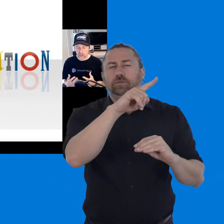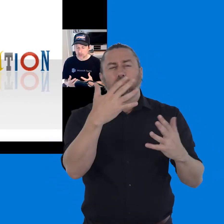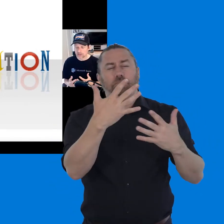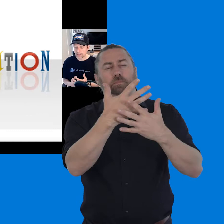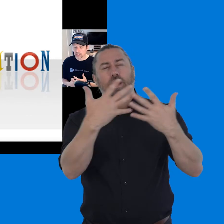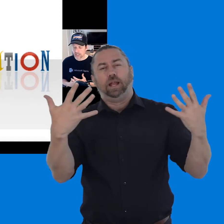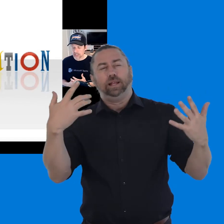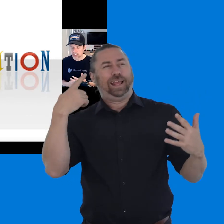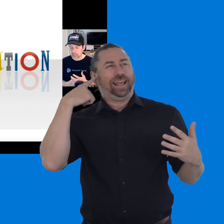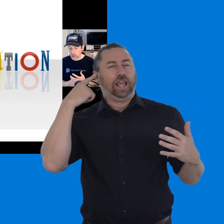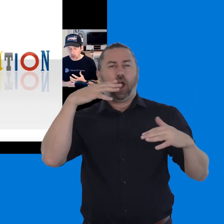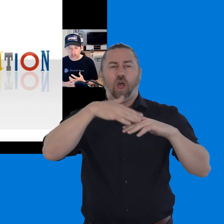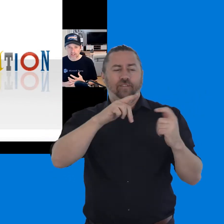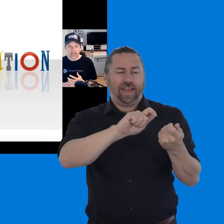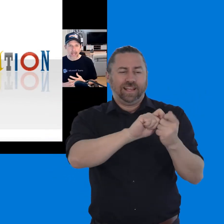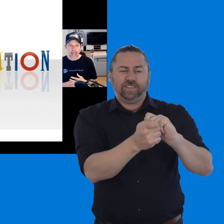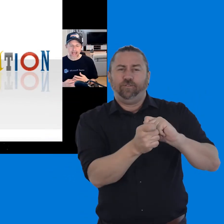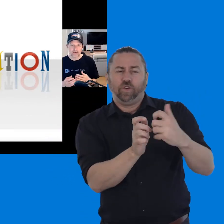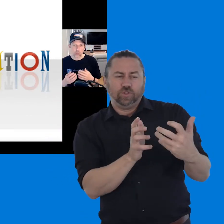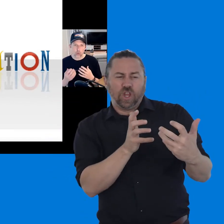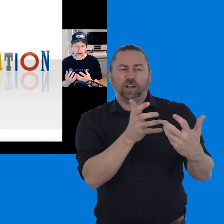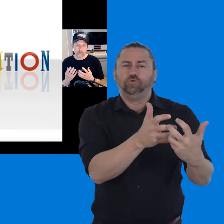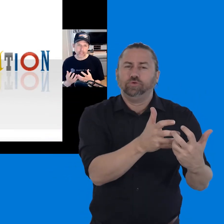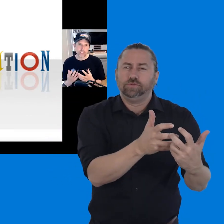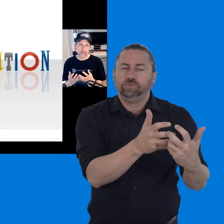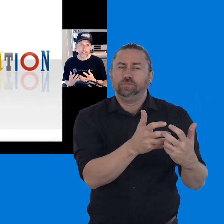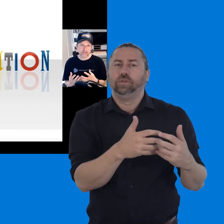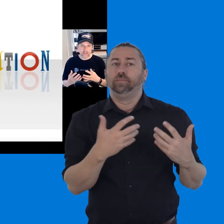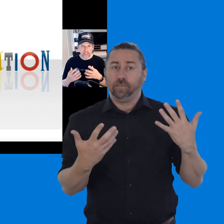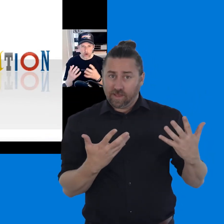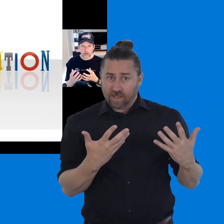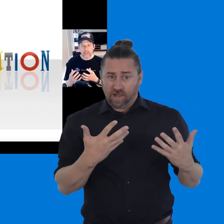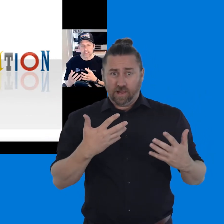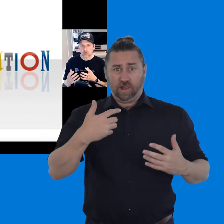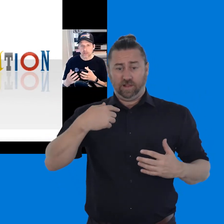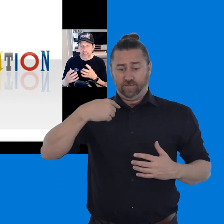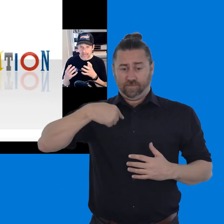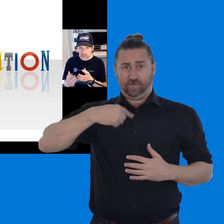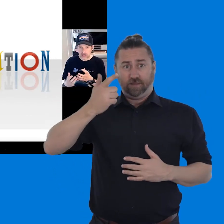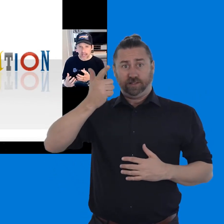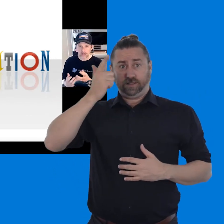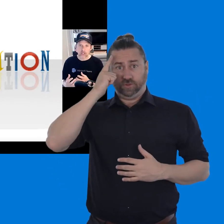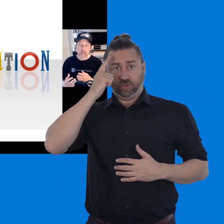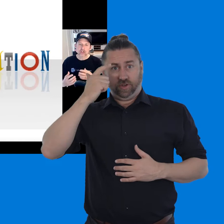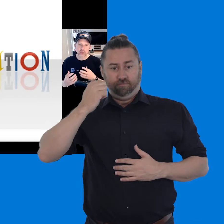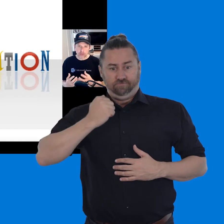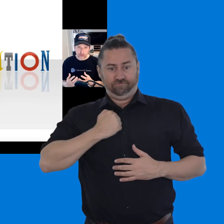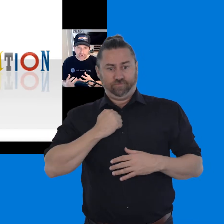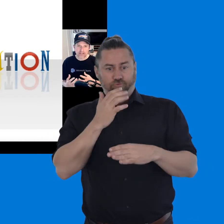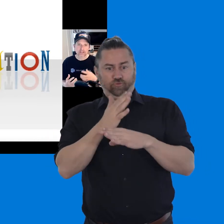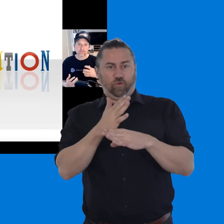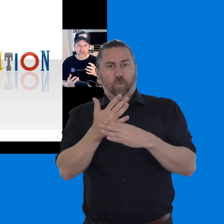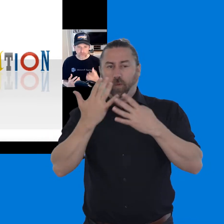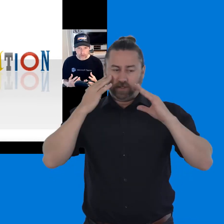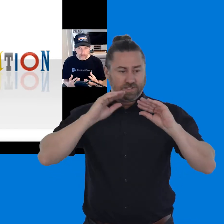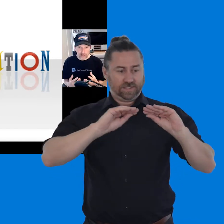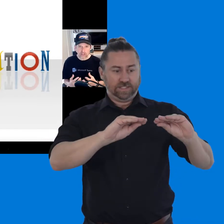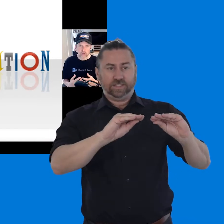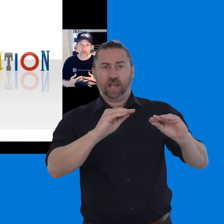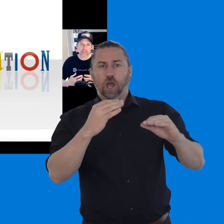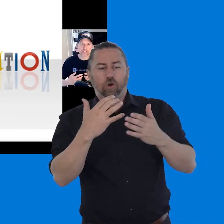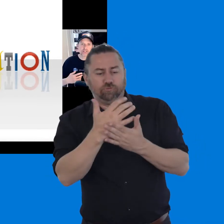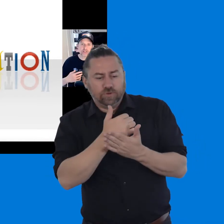heard this term differentiation a lot, and what it really means is the onus is on the educator to create